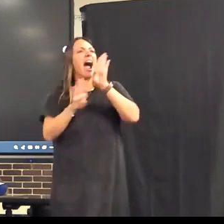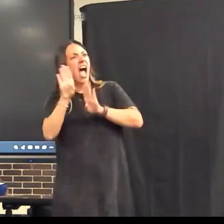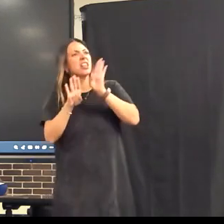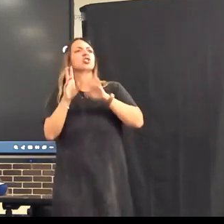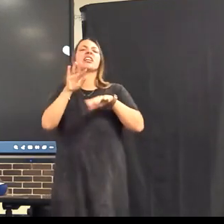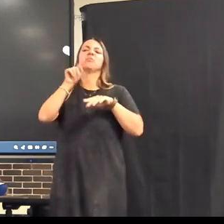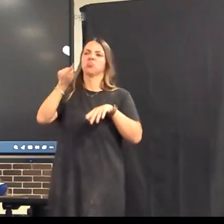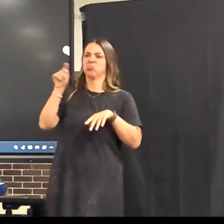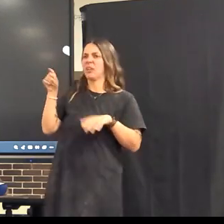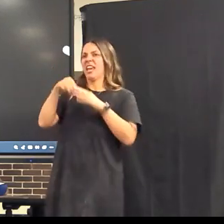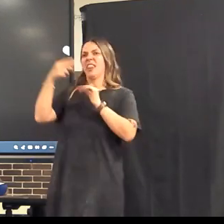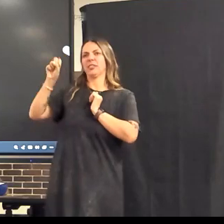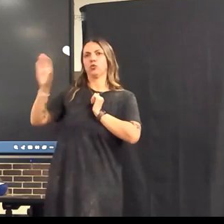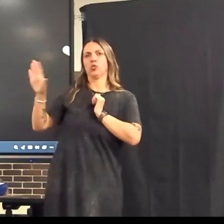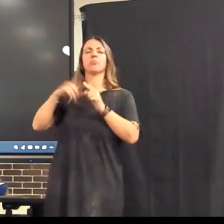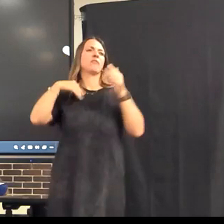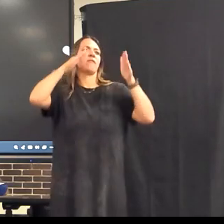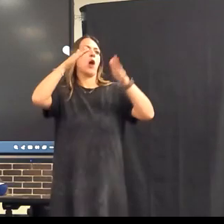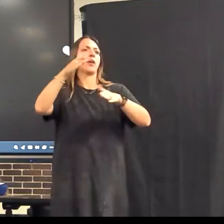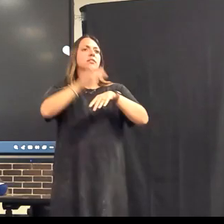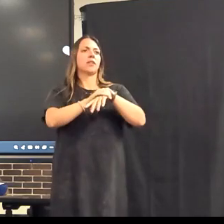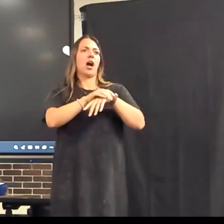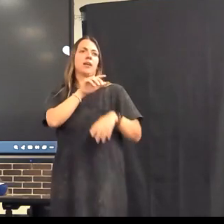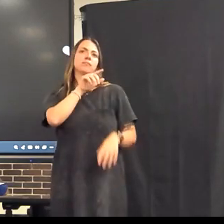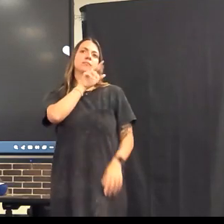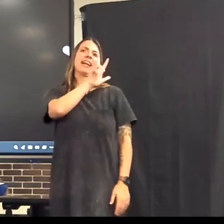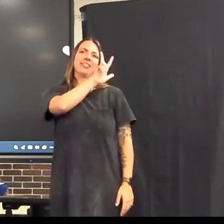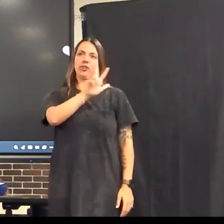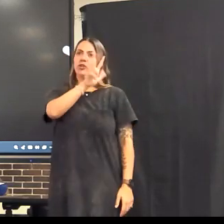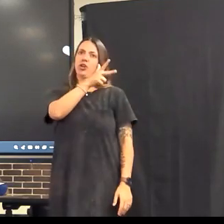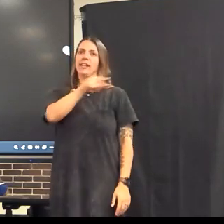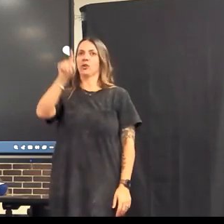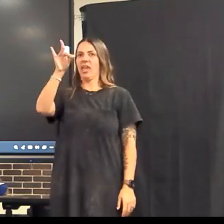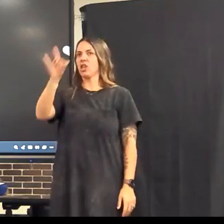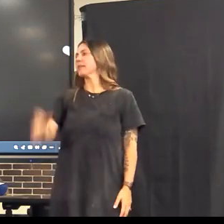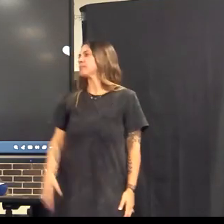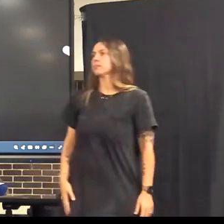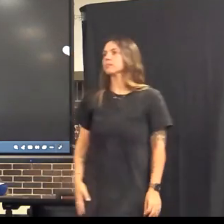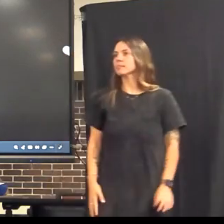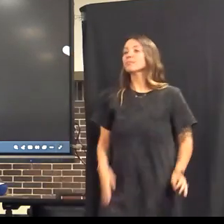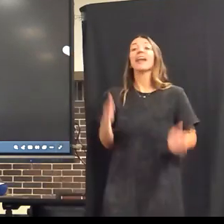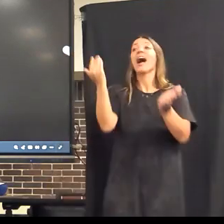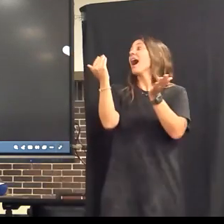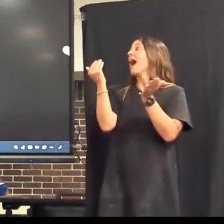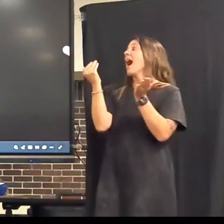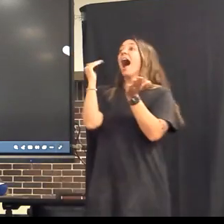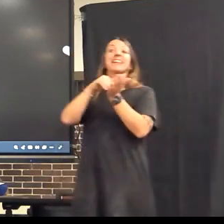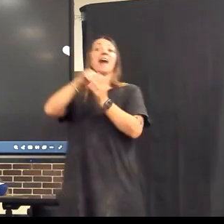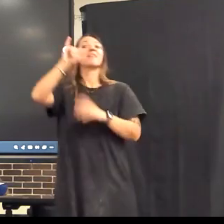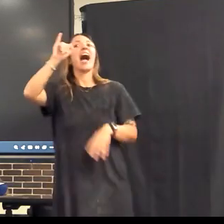8th grade, and some high school biology. But we're going to focus on the 3rd grade or the 8th grade.